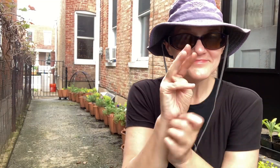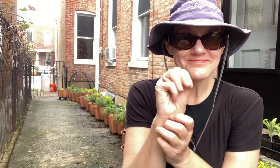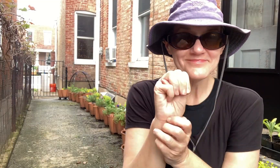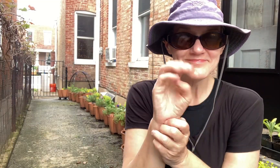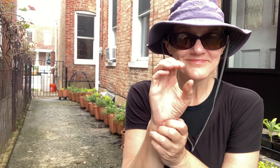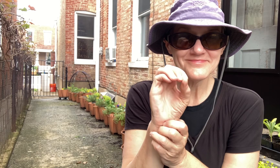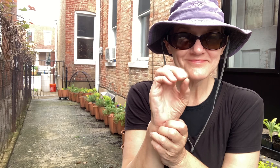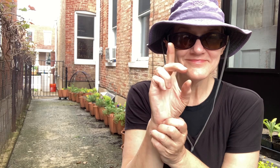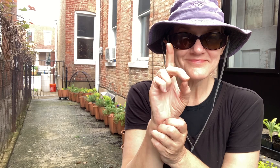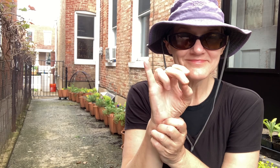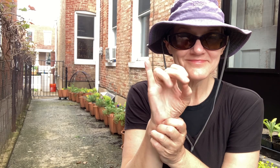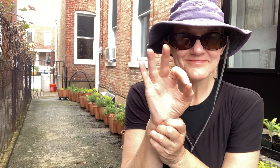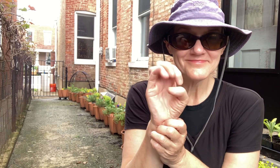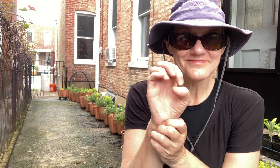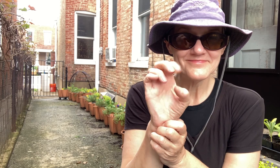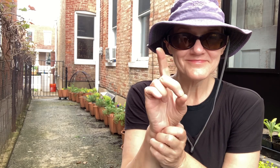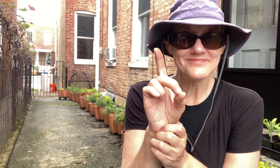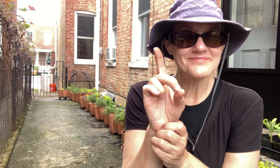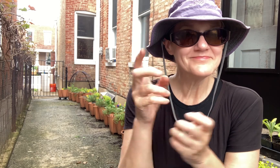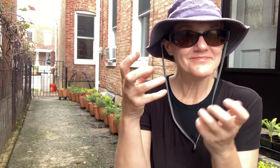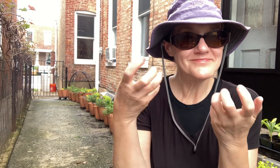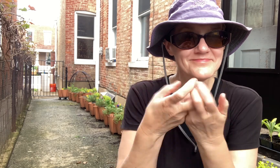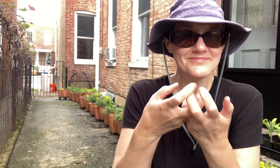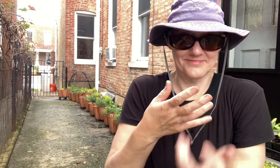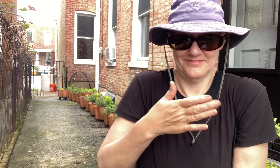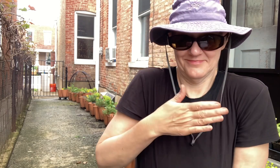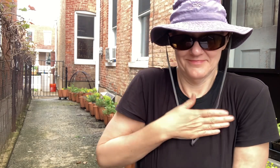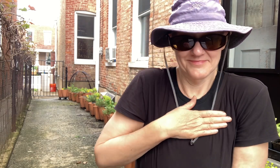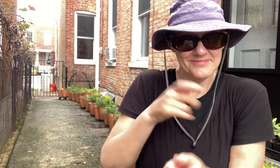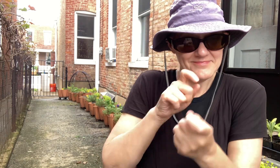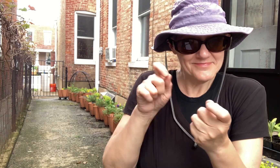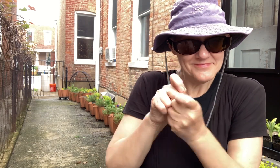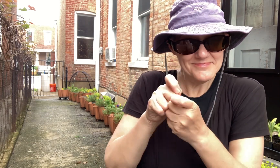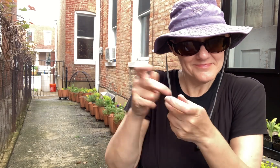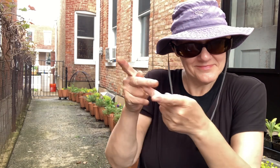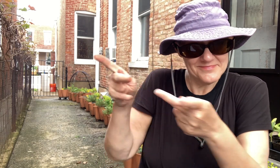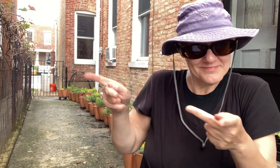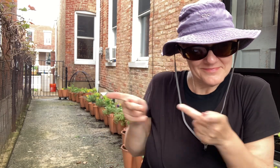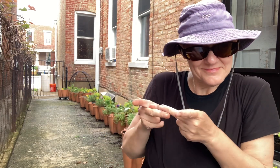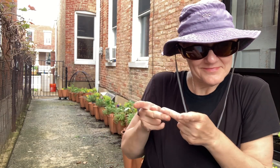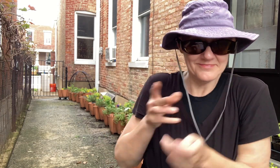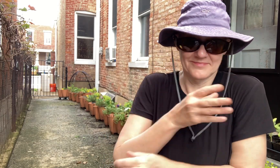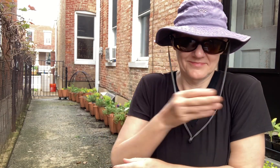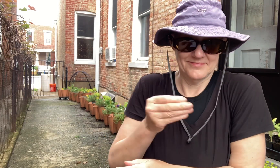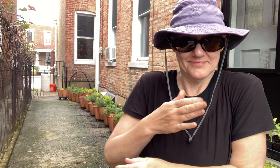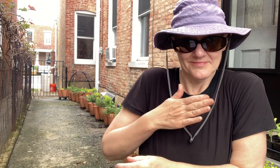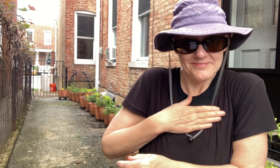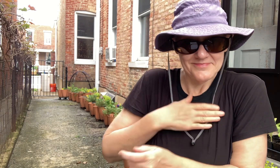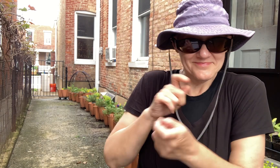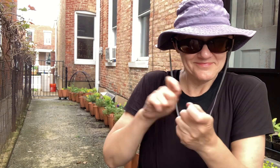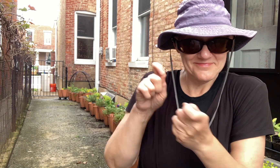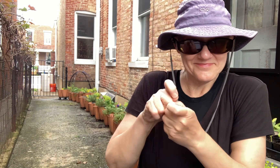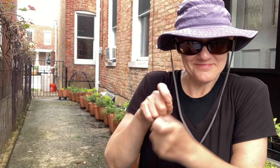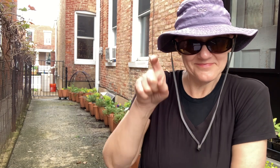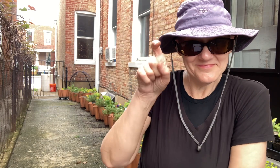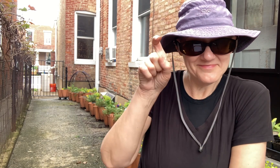I have also modified my GreenStalks to match my specific space and my